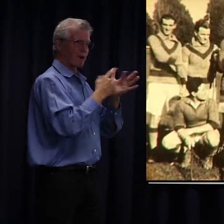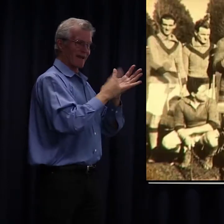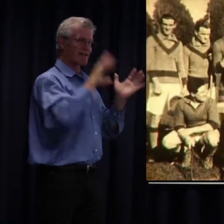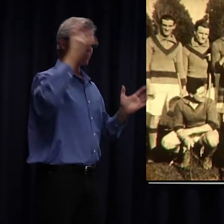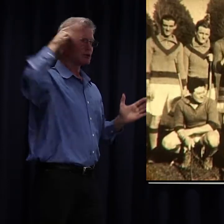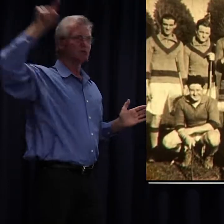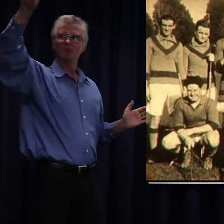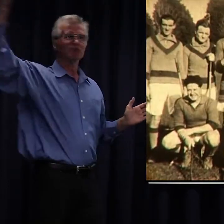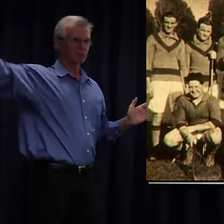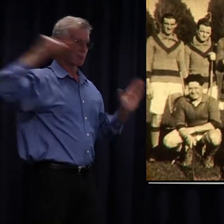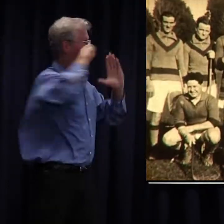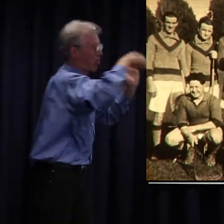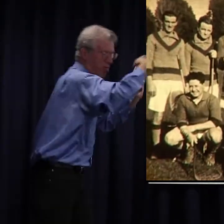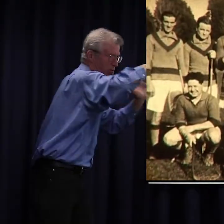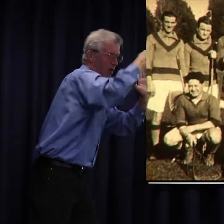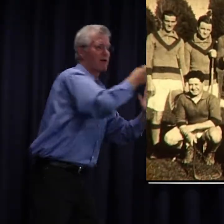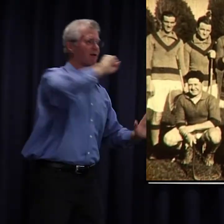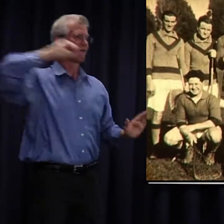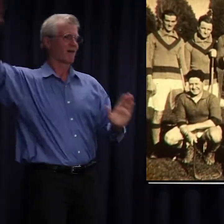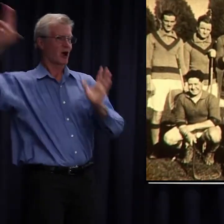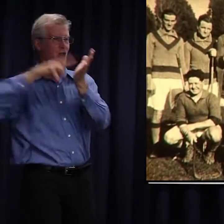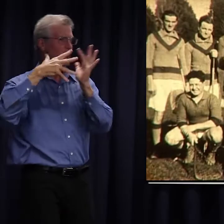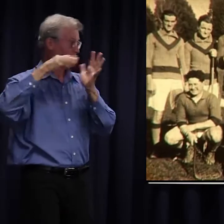And there would be news